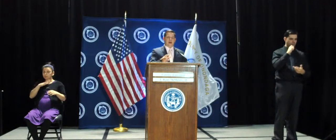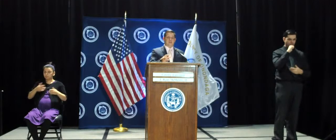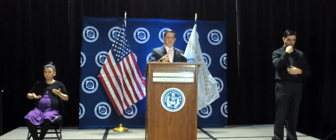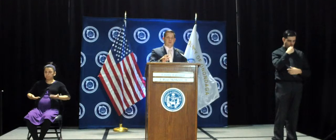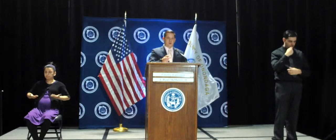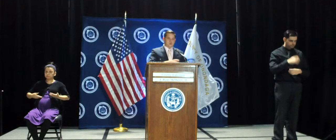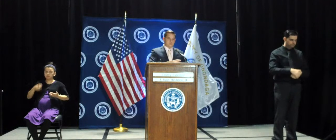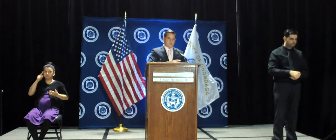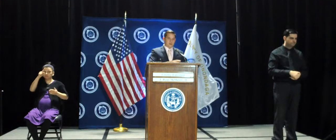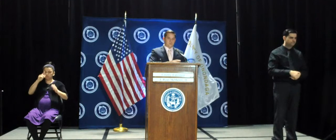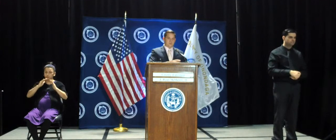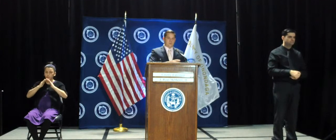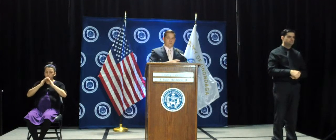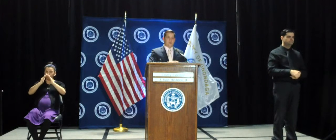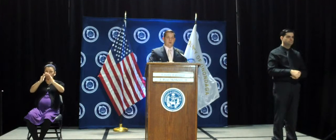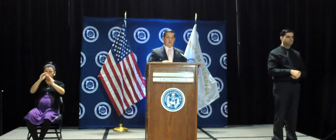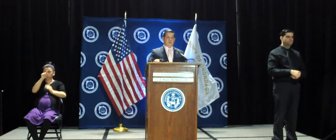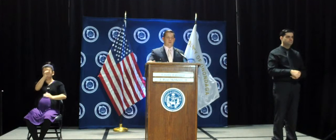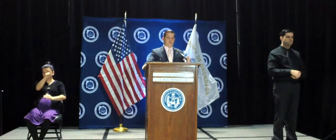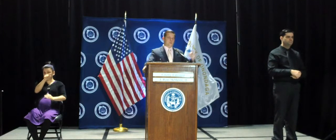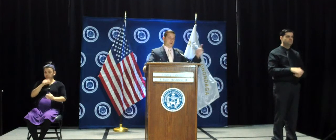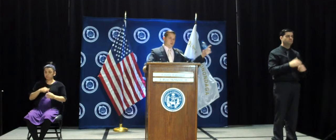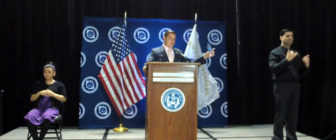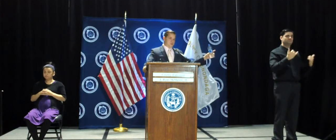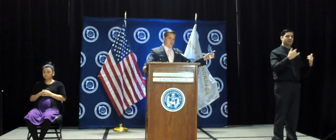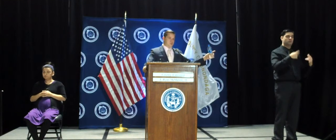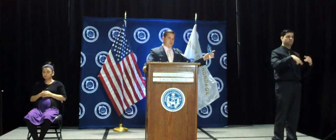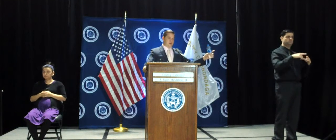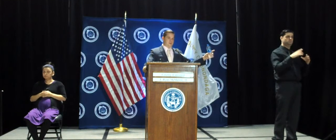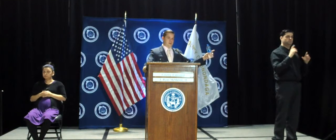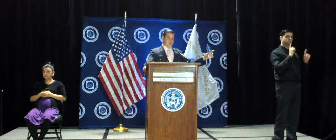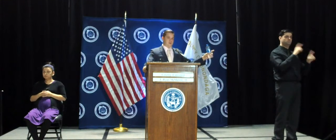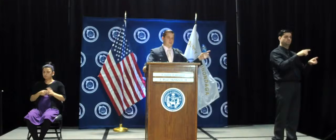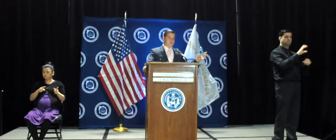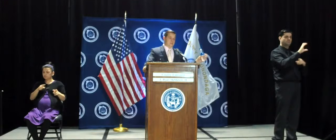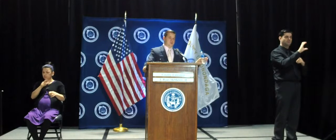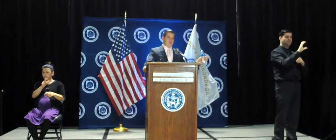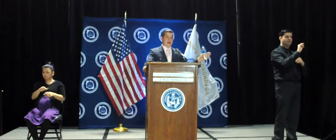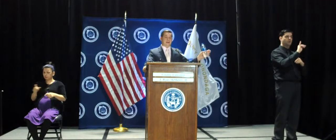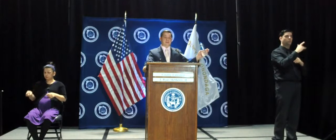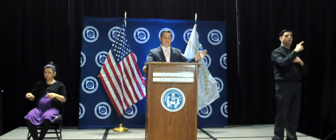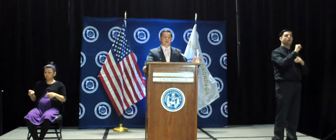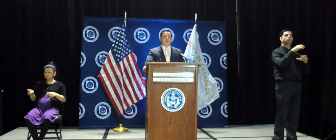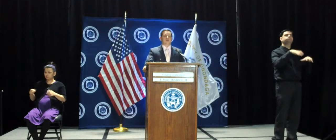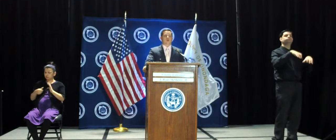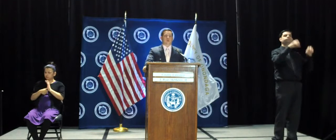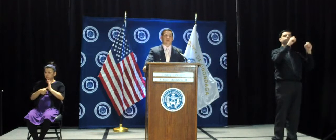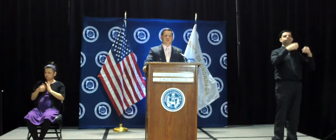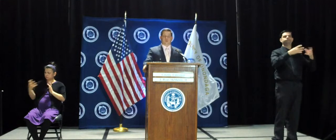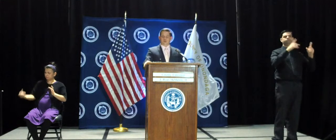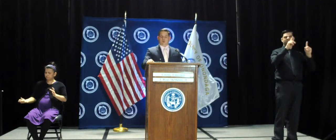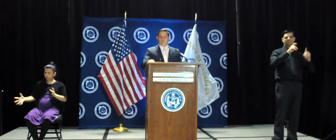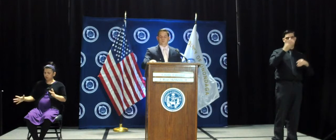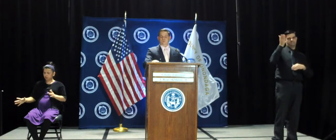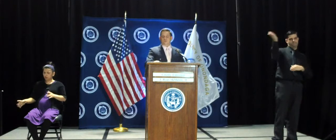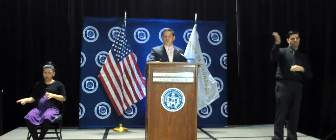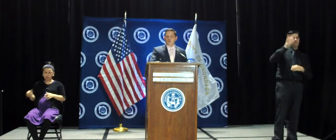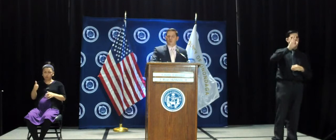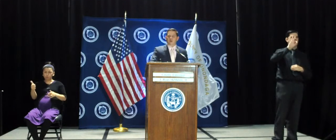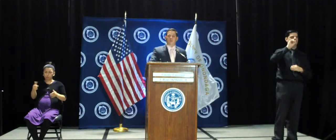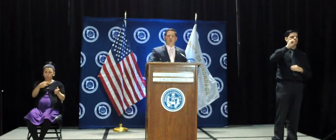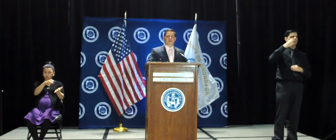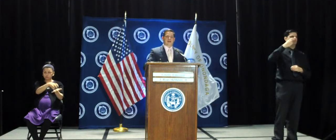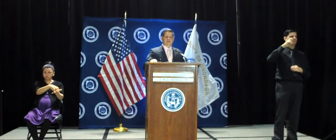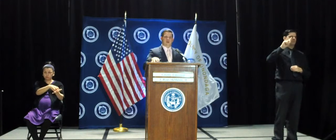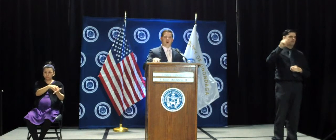some capacity for other symptomatic people. And then those people then go to the Syracuse Community Health Center. And sometimes there's lines. So what this will do,